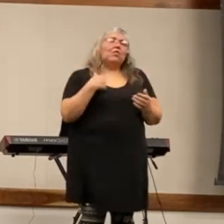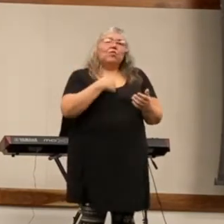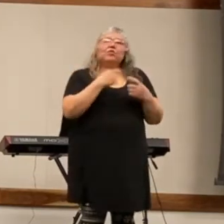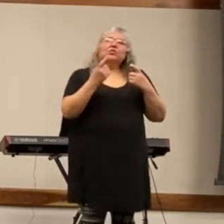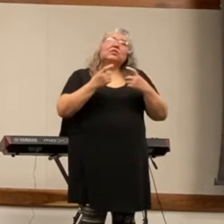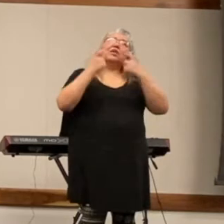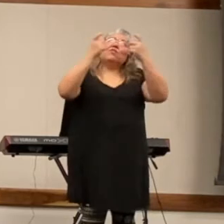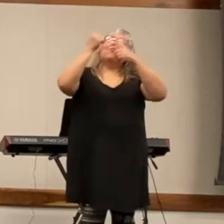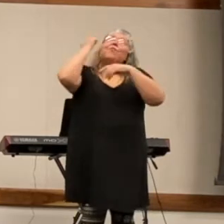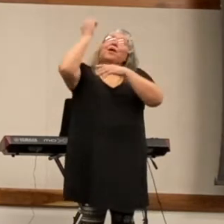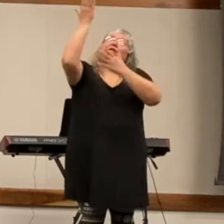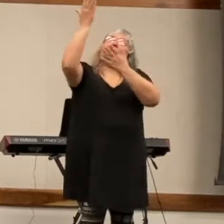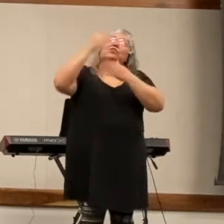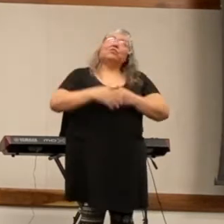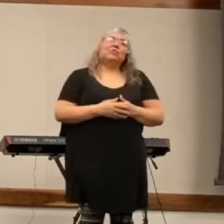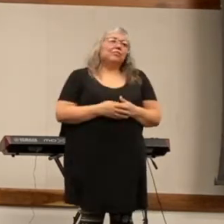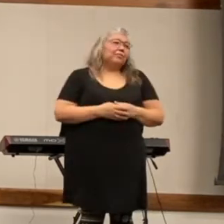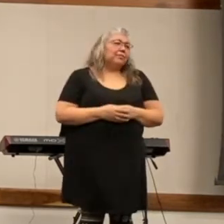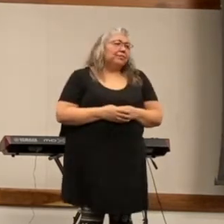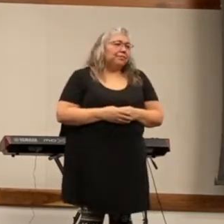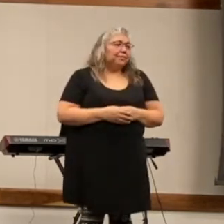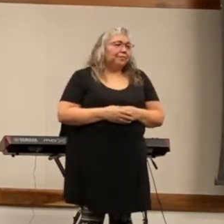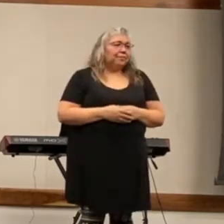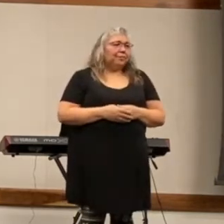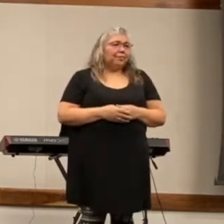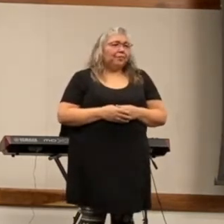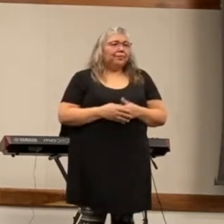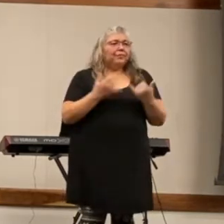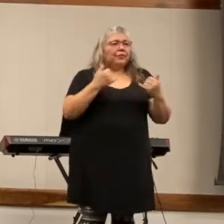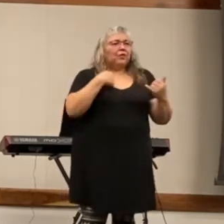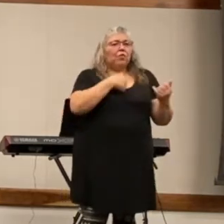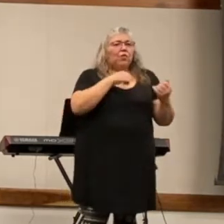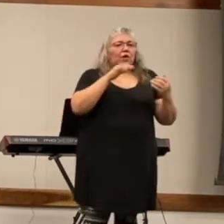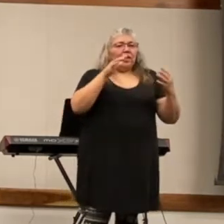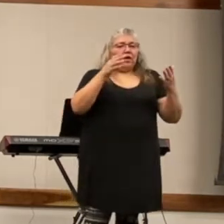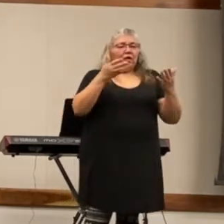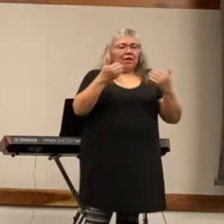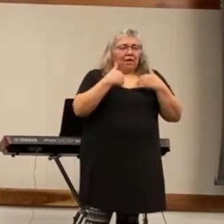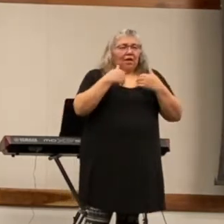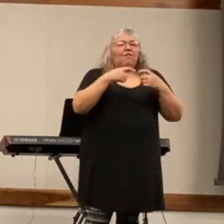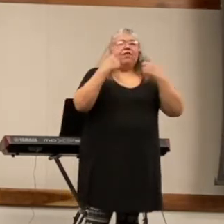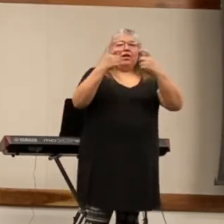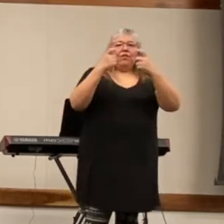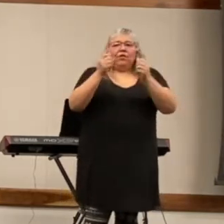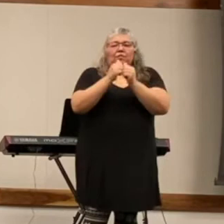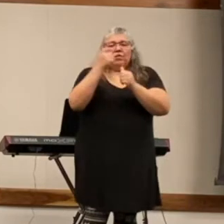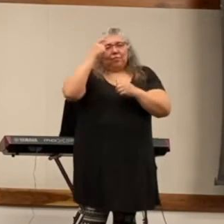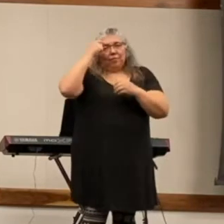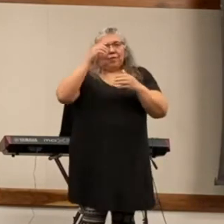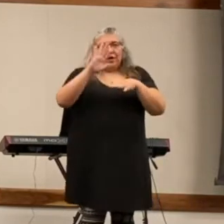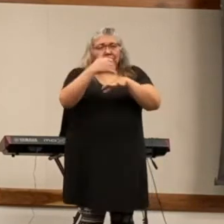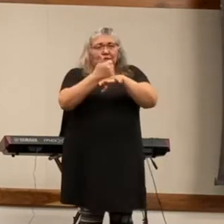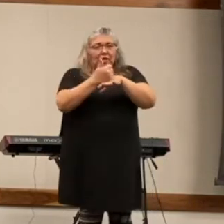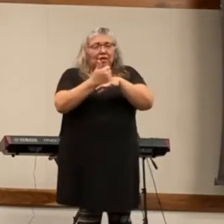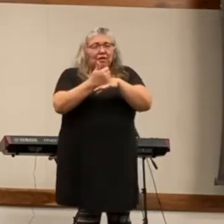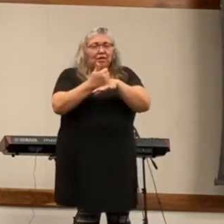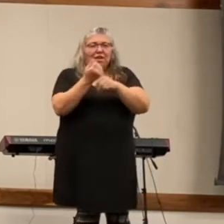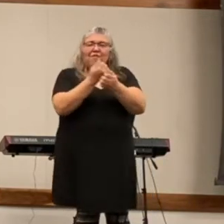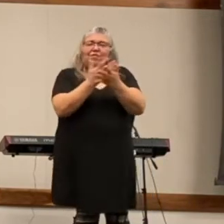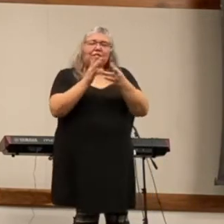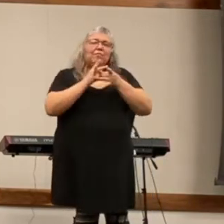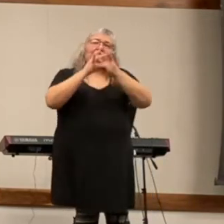it back to you. When we approach giving with the mindset that everything belongs to